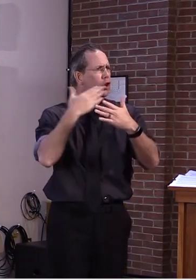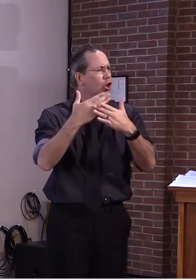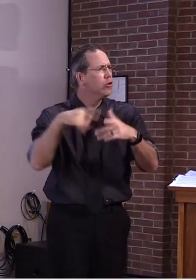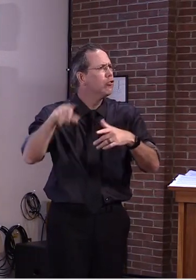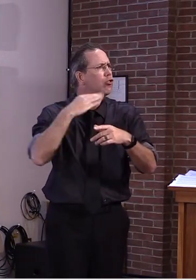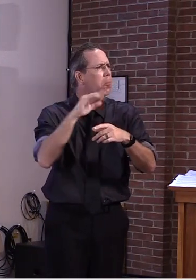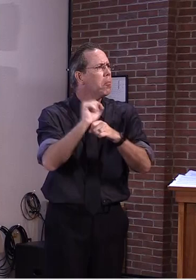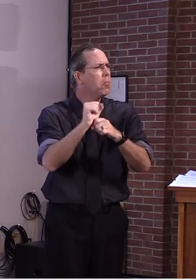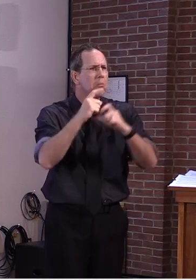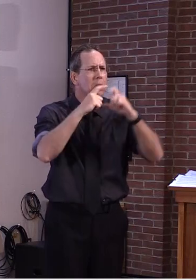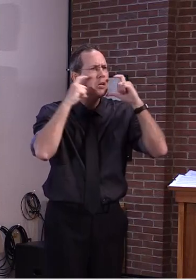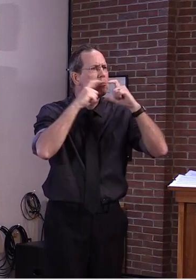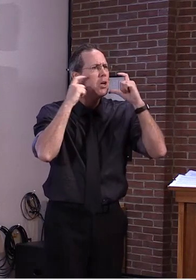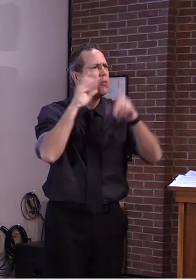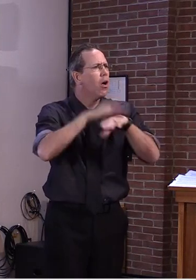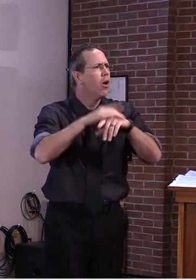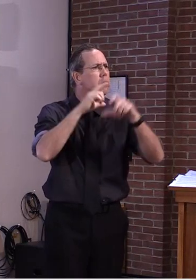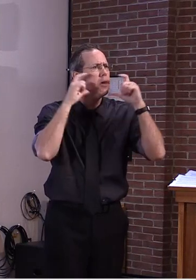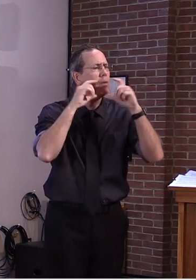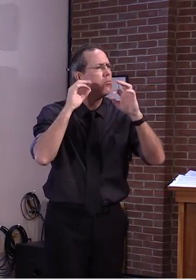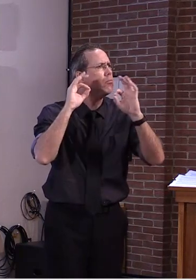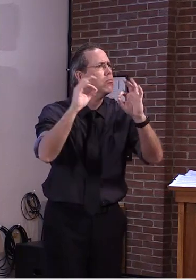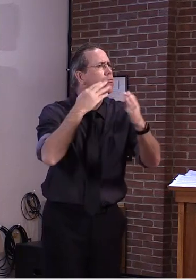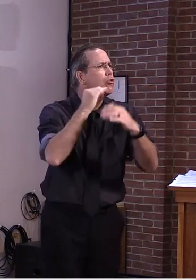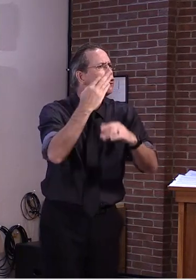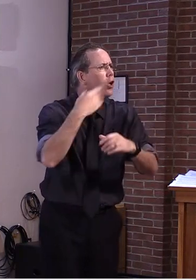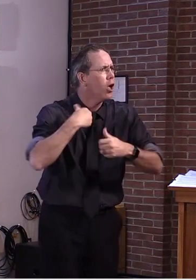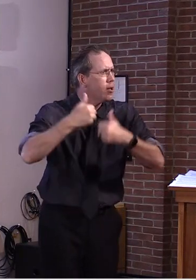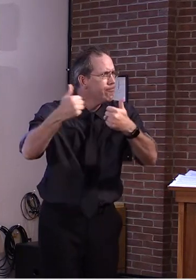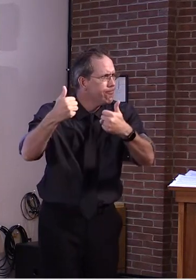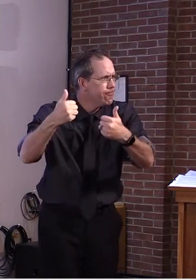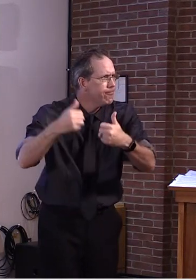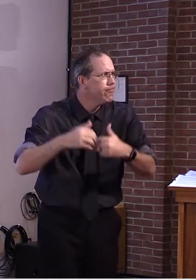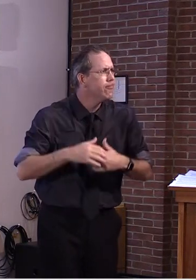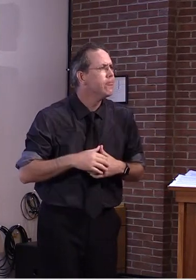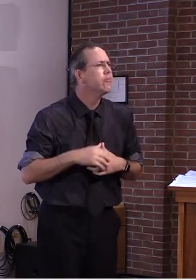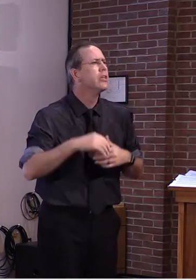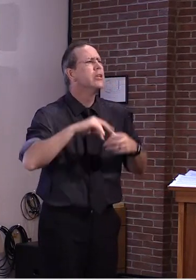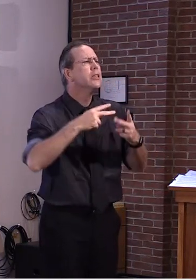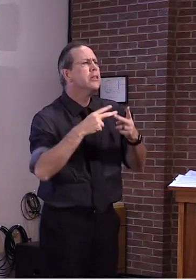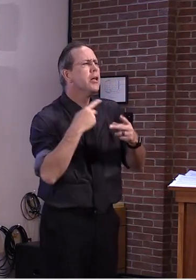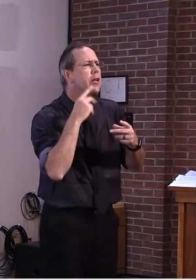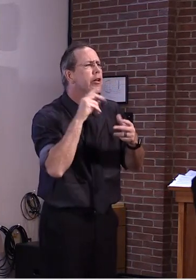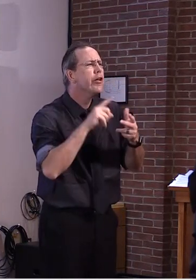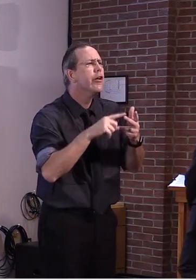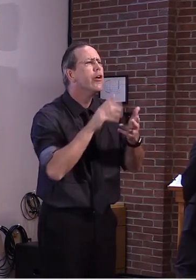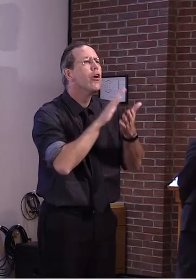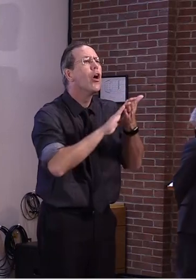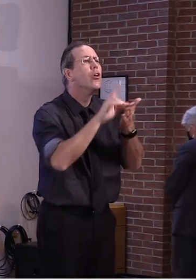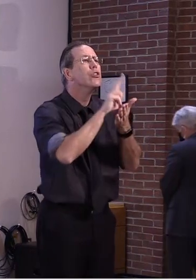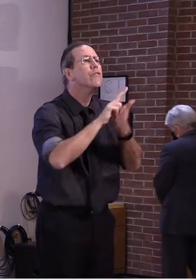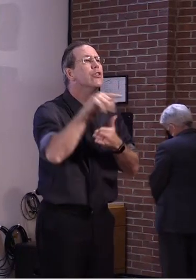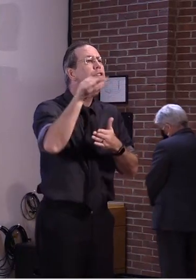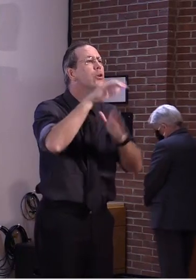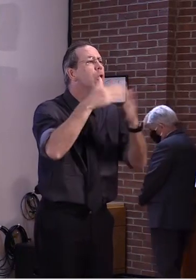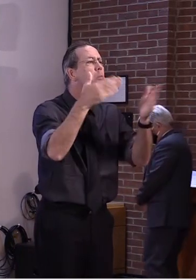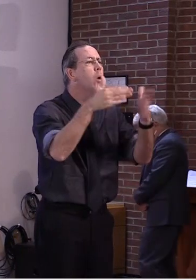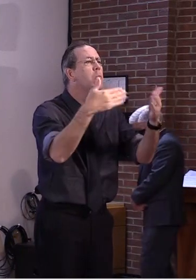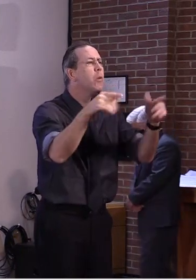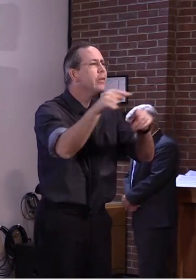masking. And of course, college reopening, and as you just heard, K through 12